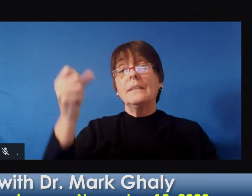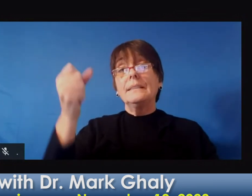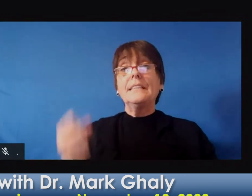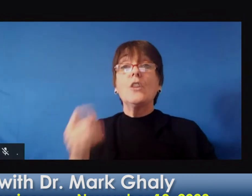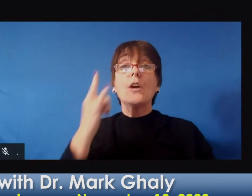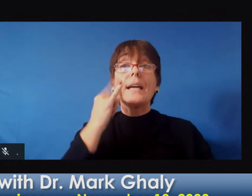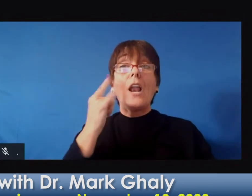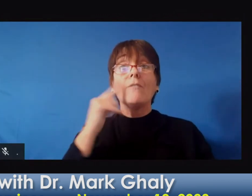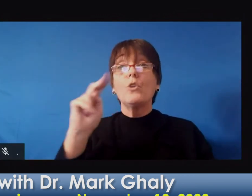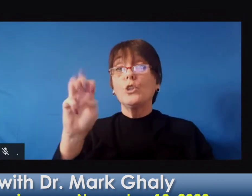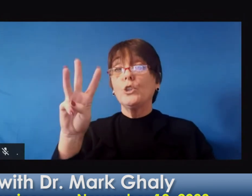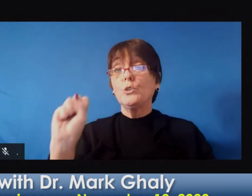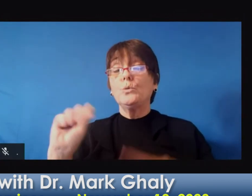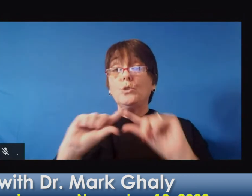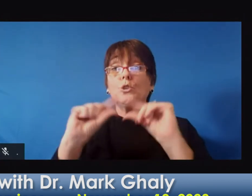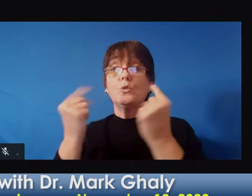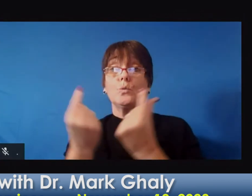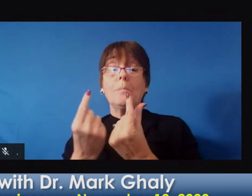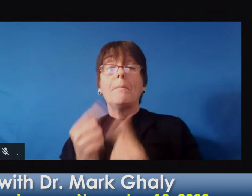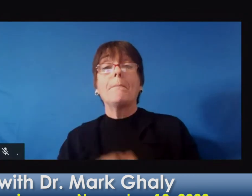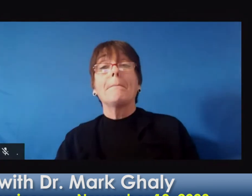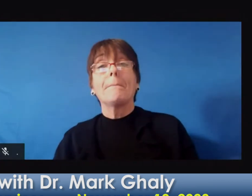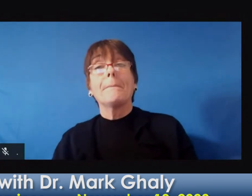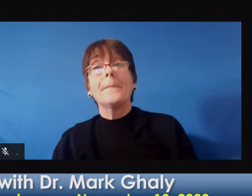News Group.